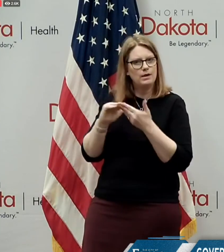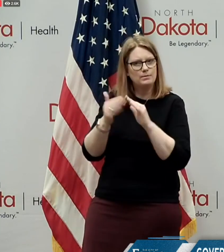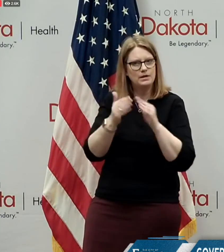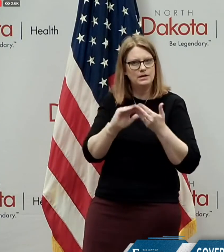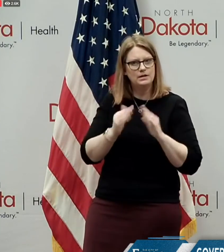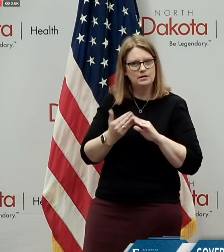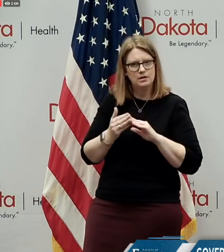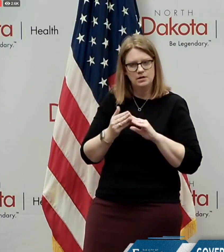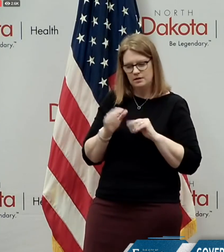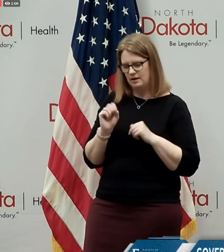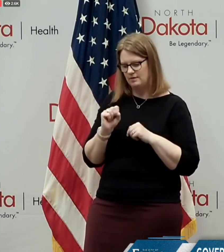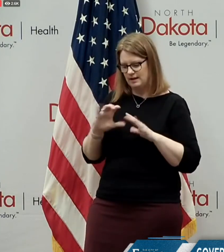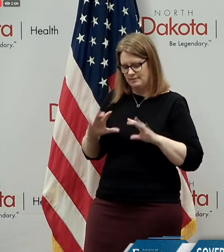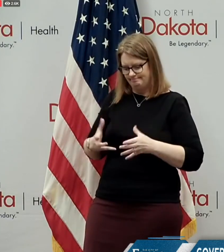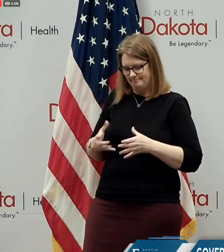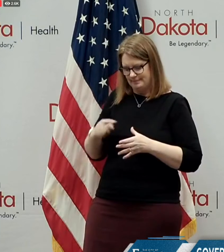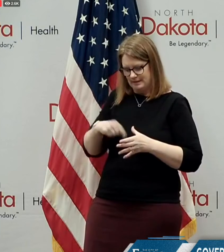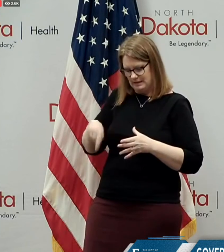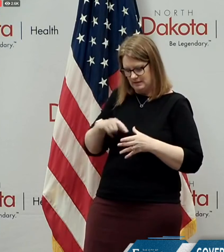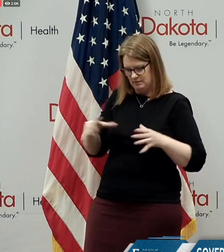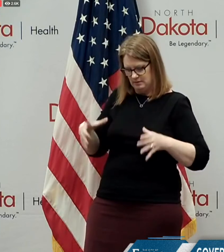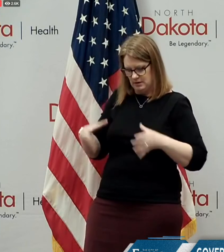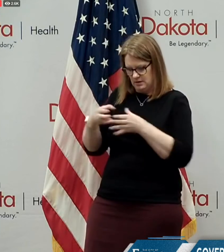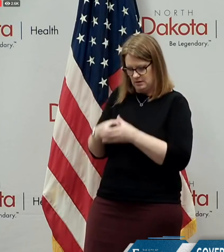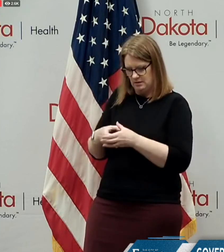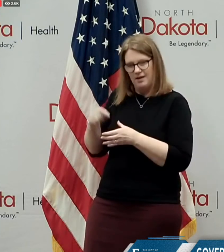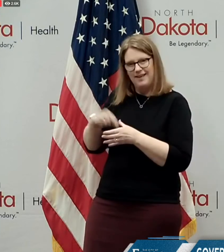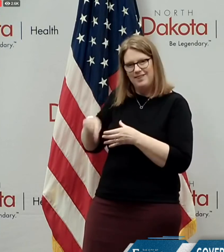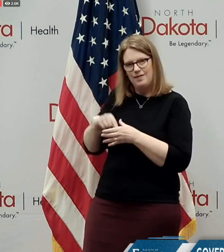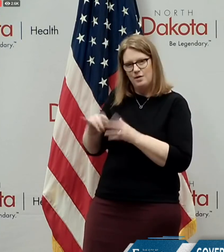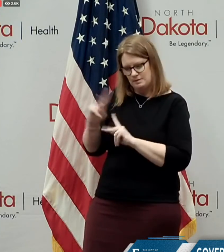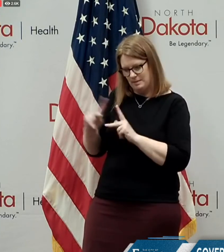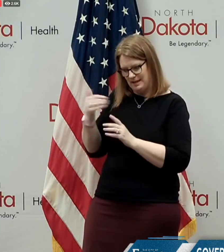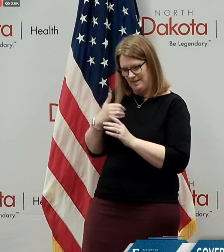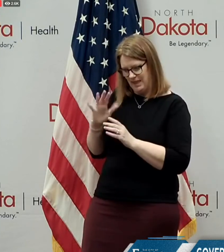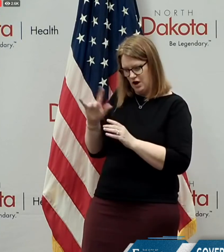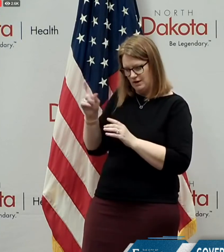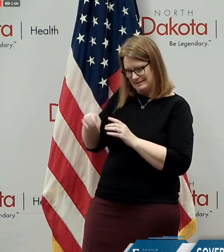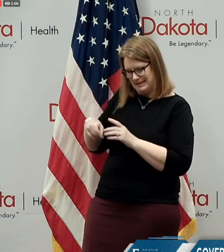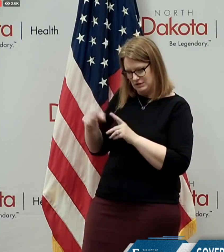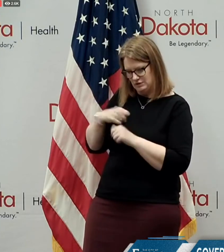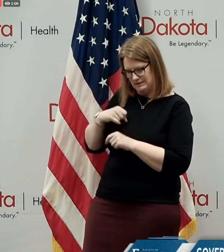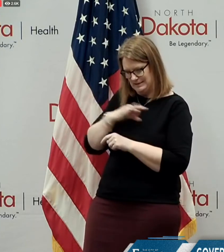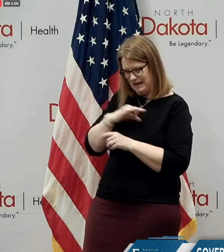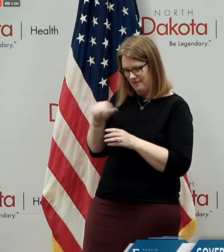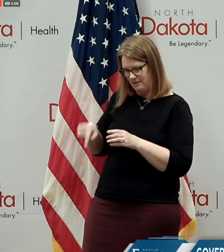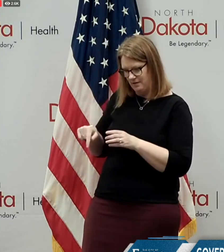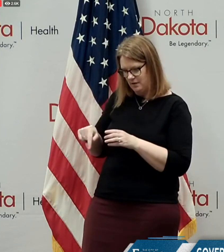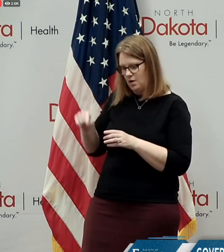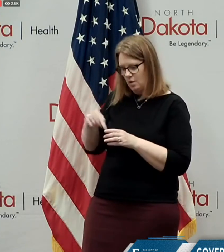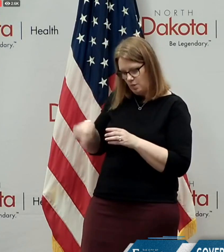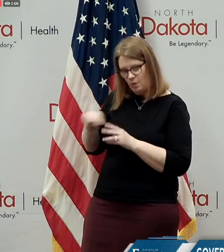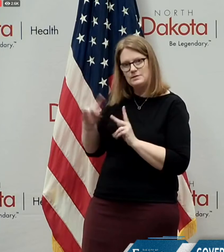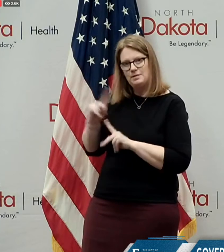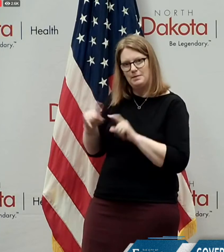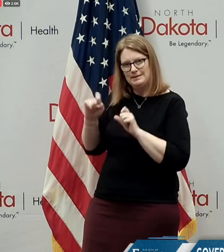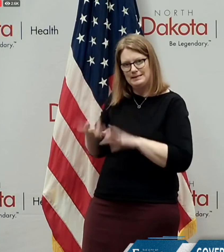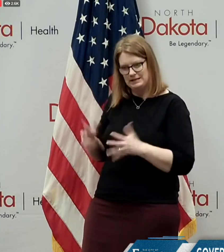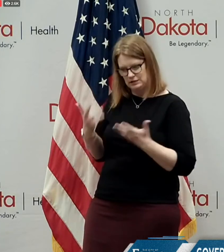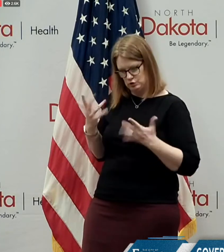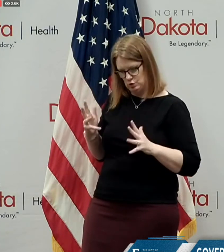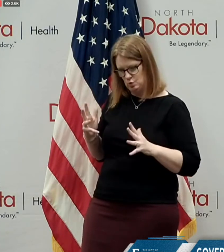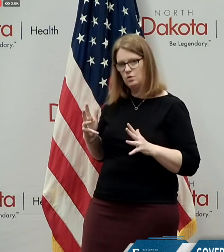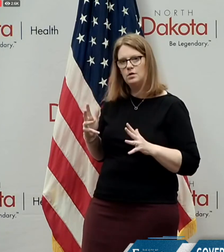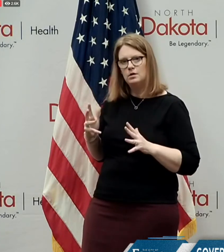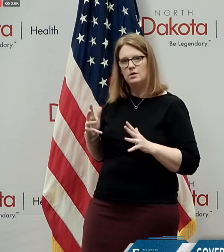is our district offices within the district, and those people had their essential staff. We had those people also test, and that's